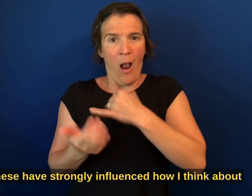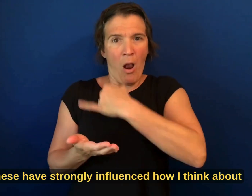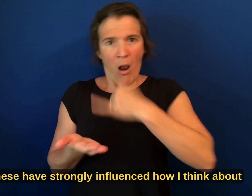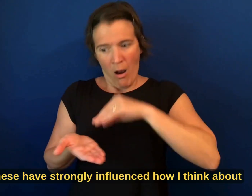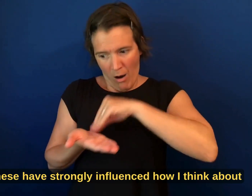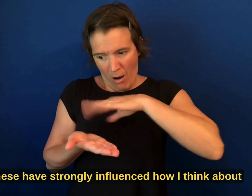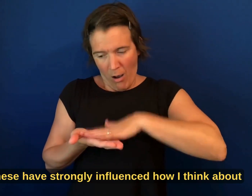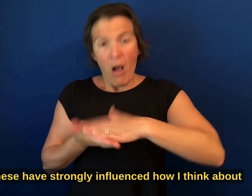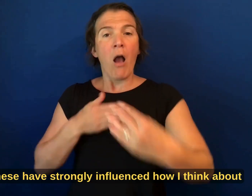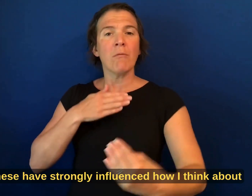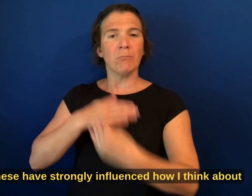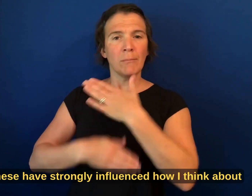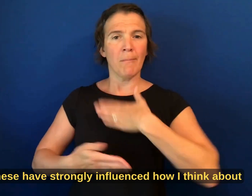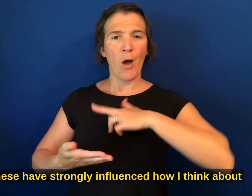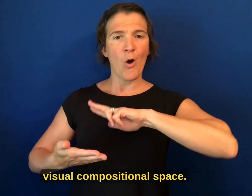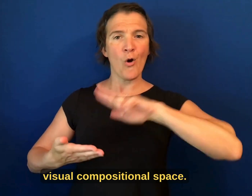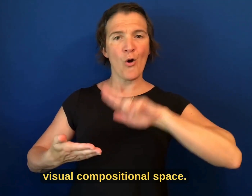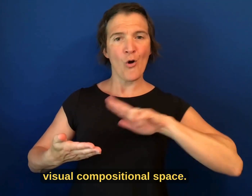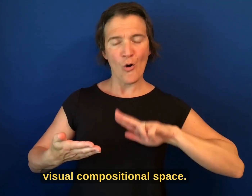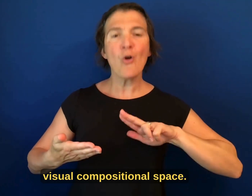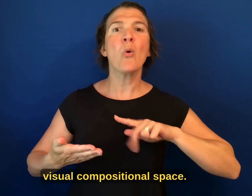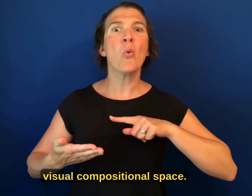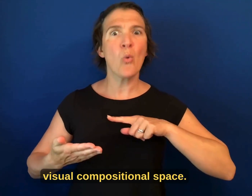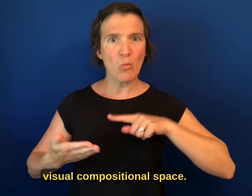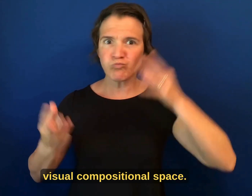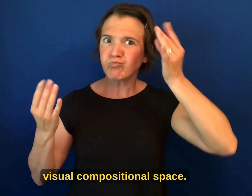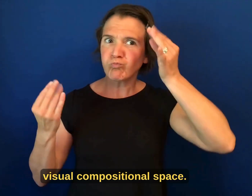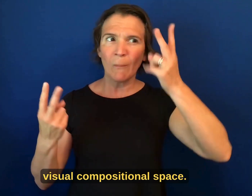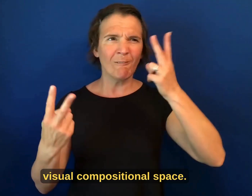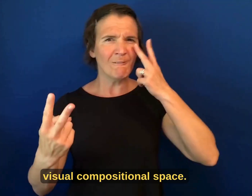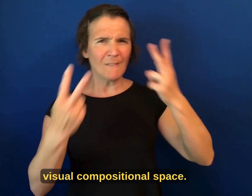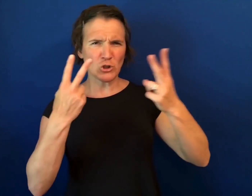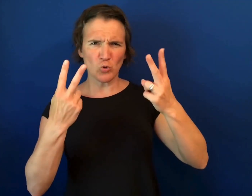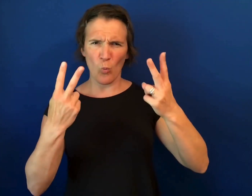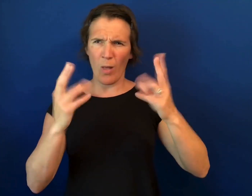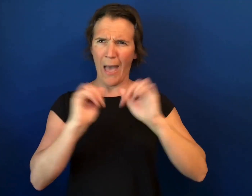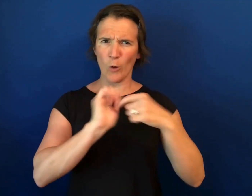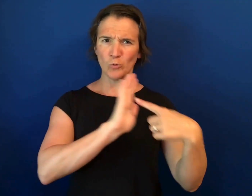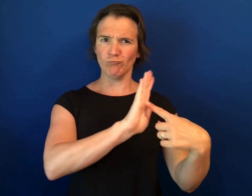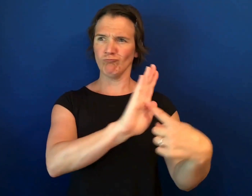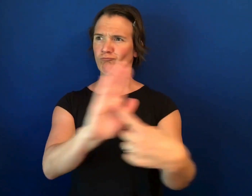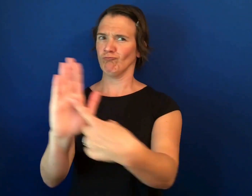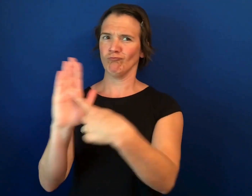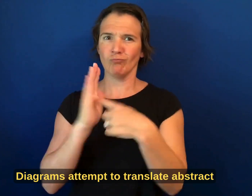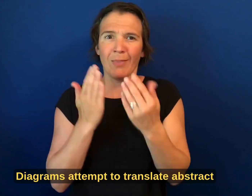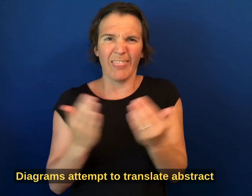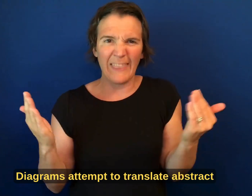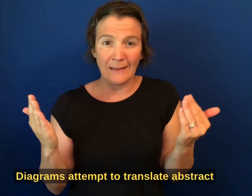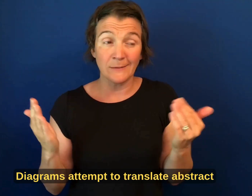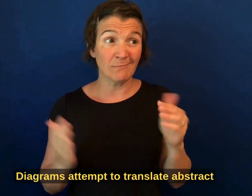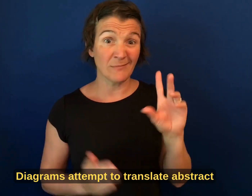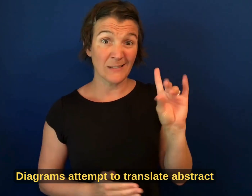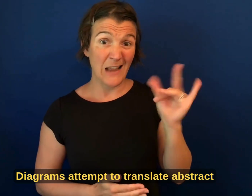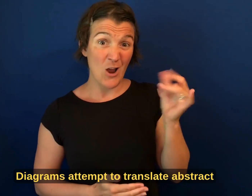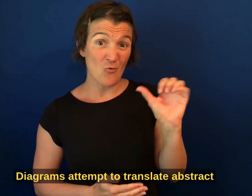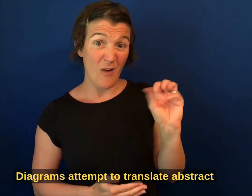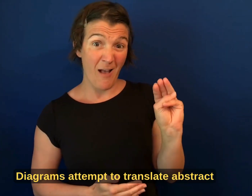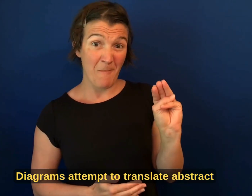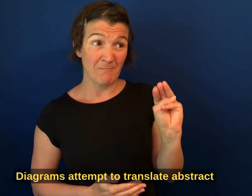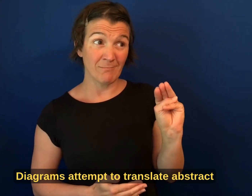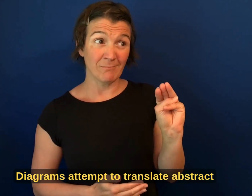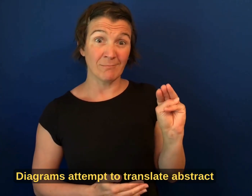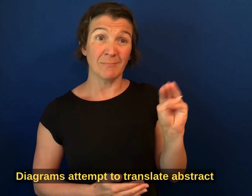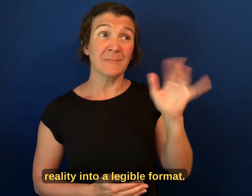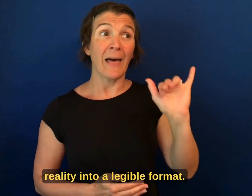These have strongly influenced how I think about visual compositional space. Diagrams attempt